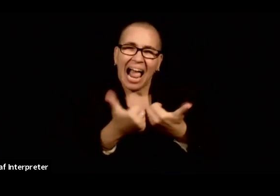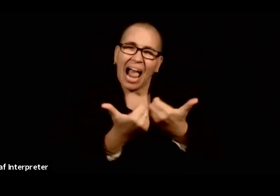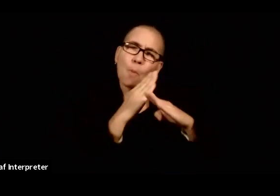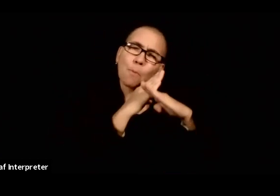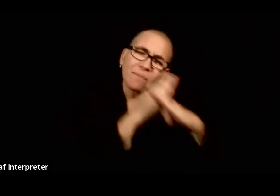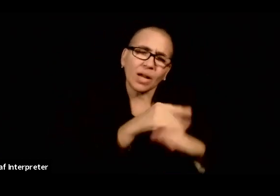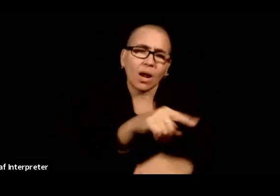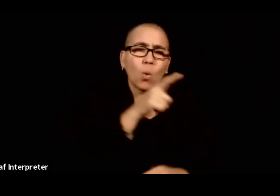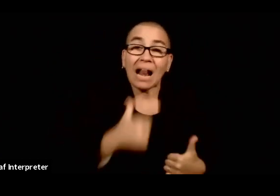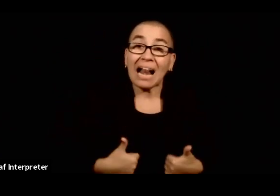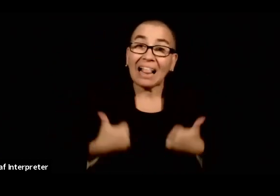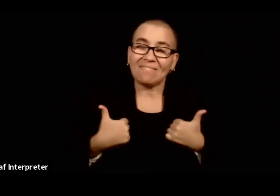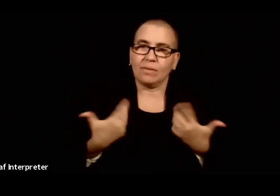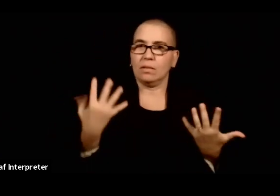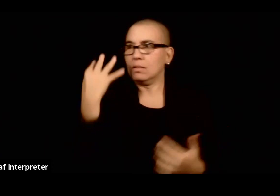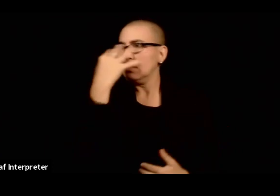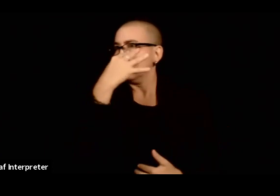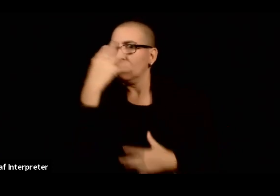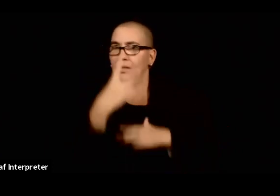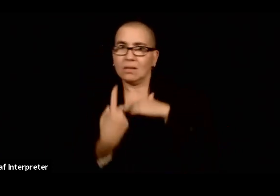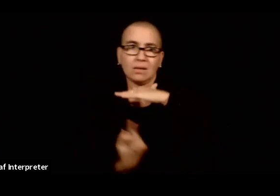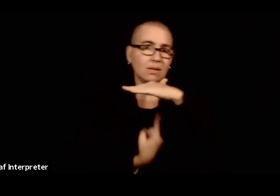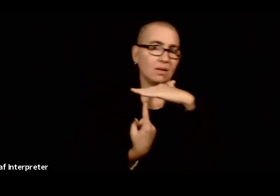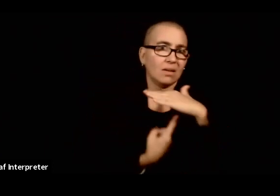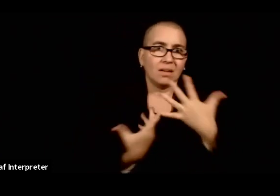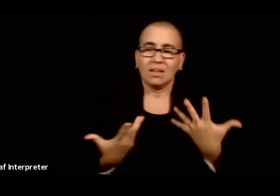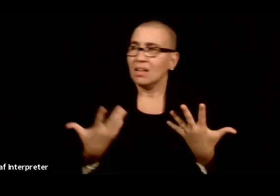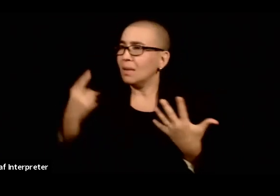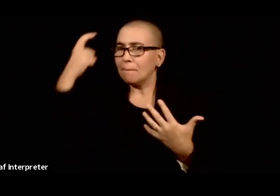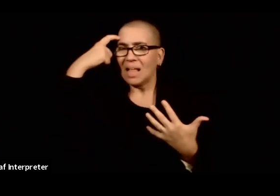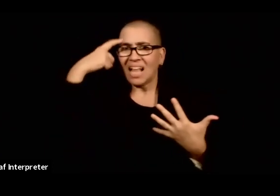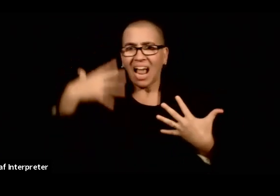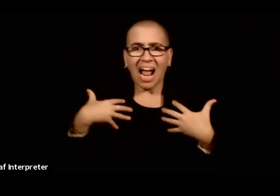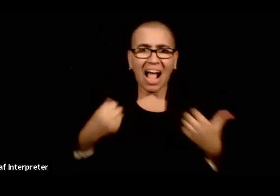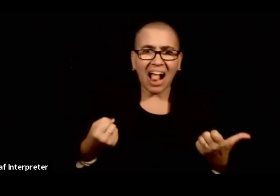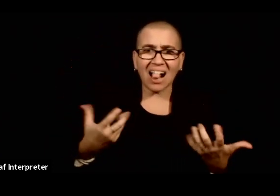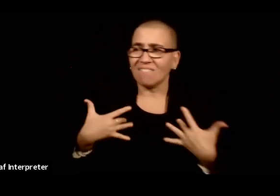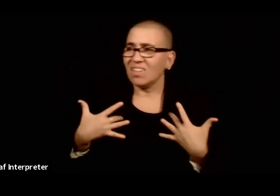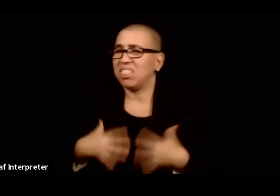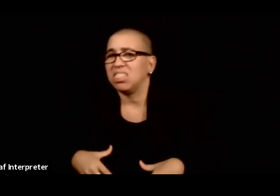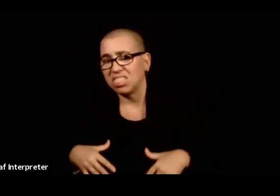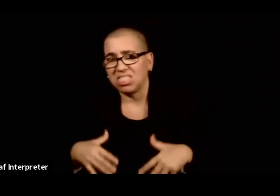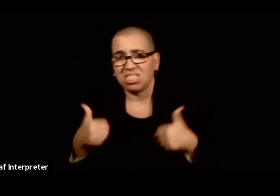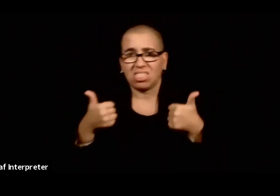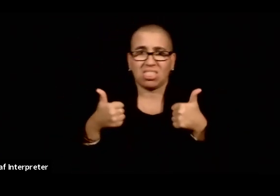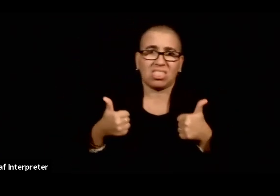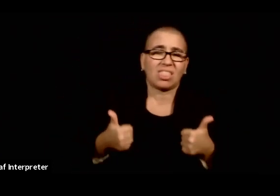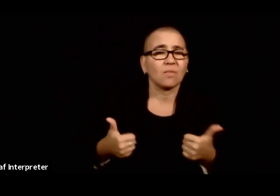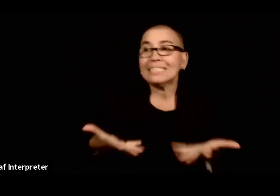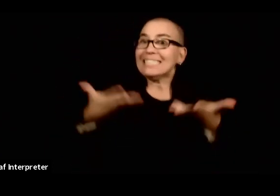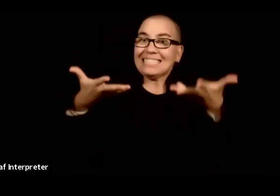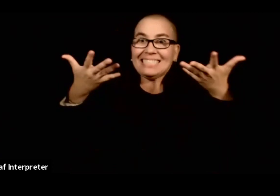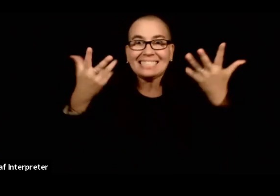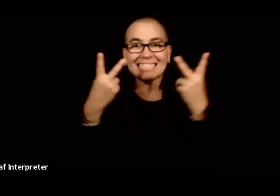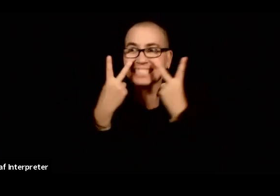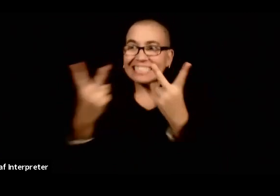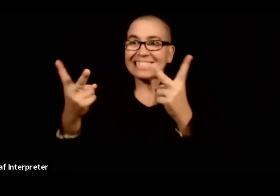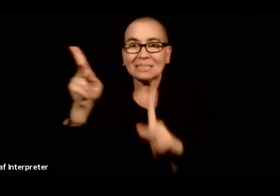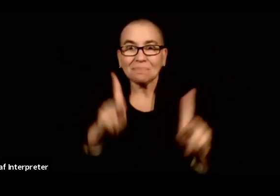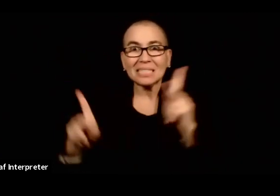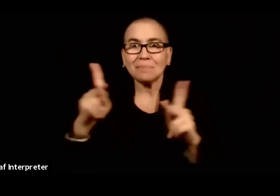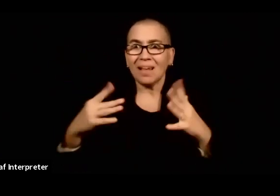risks for their emotional and social well-being. Walling off residents from the majority of their family and friends is simply